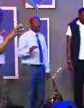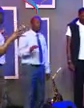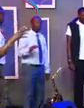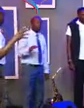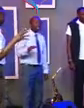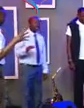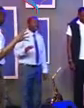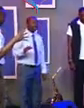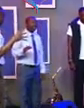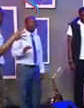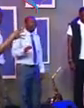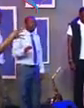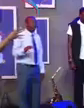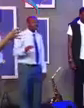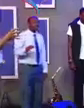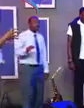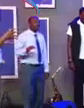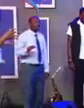Mukama wali